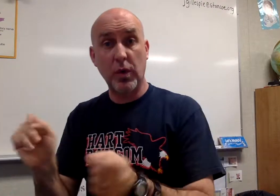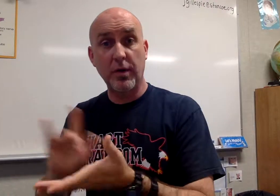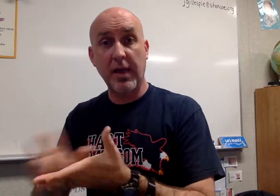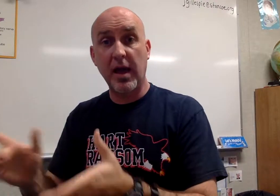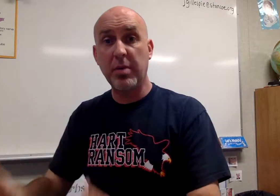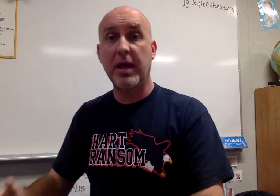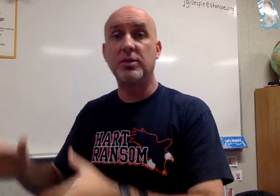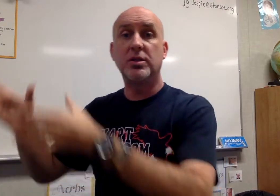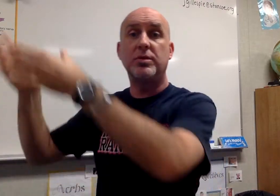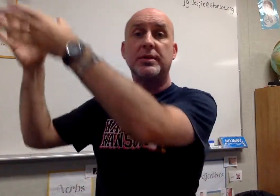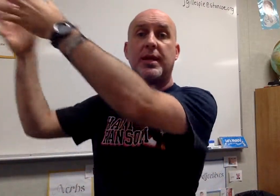or the iPad and she puts it up.